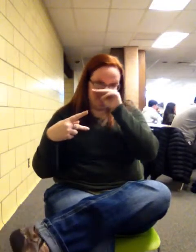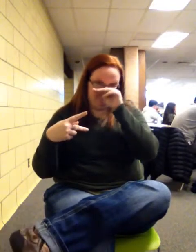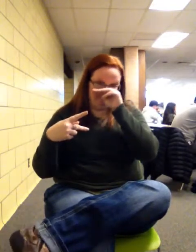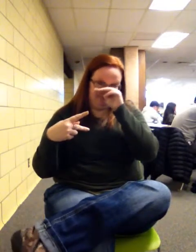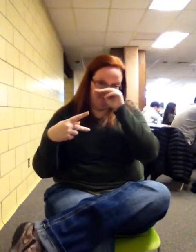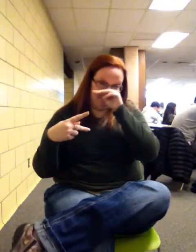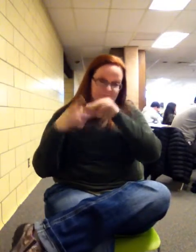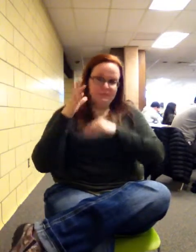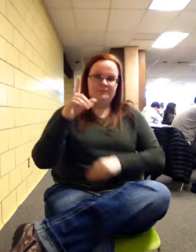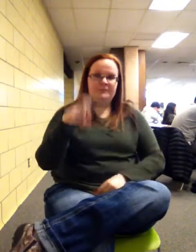would have to be 7%.